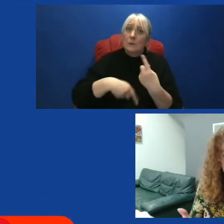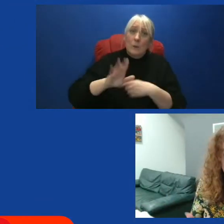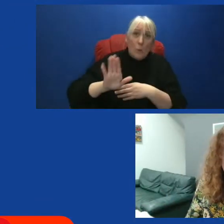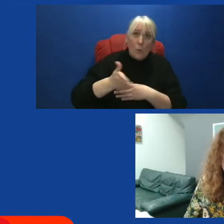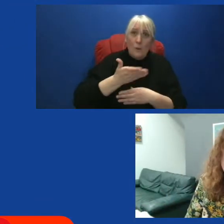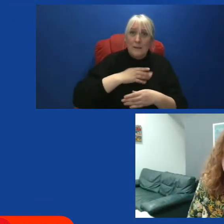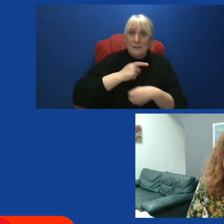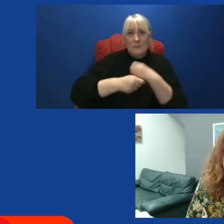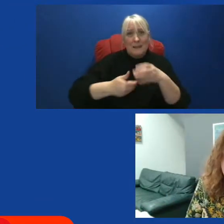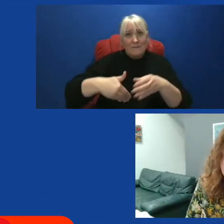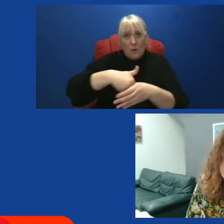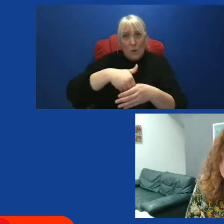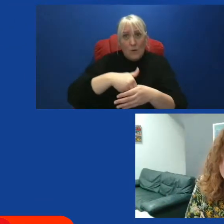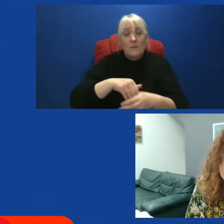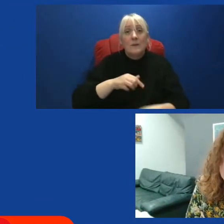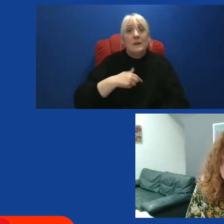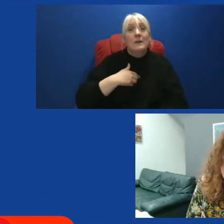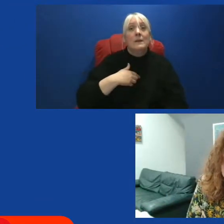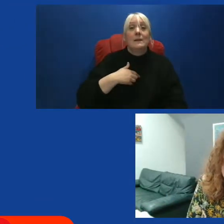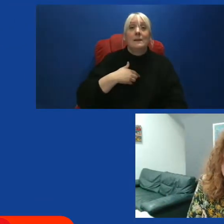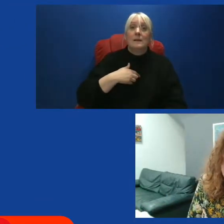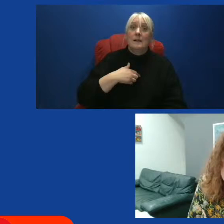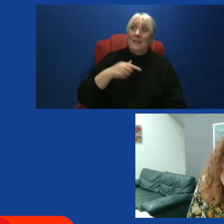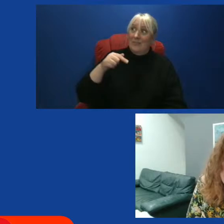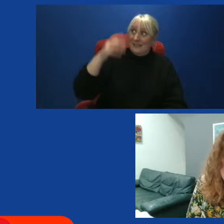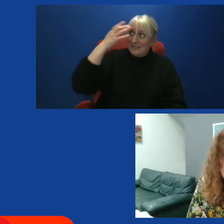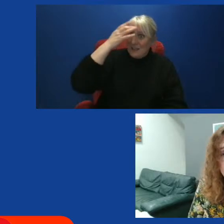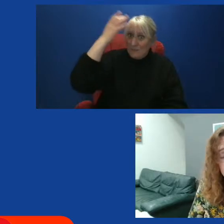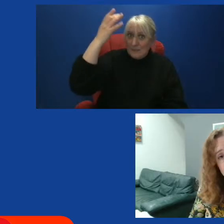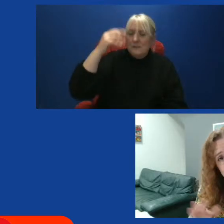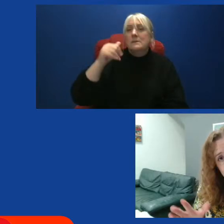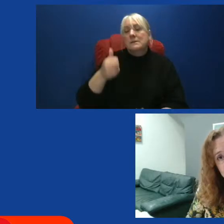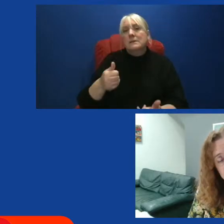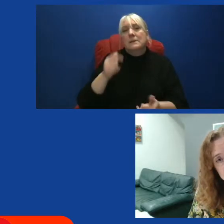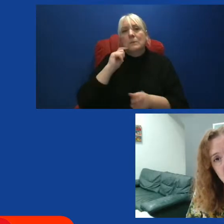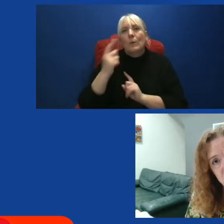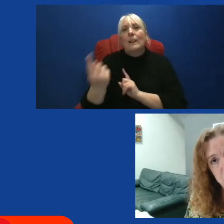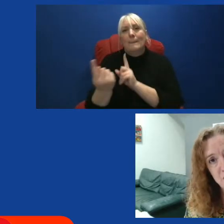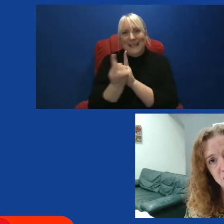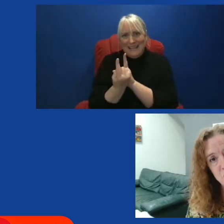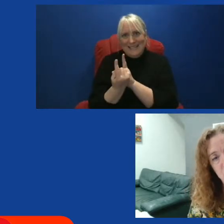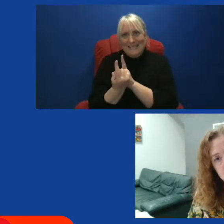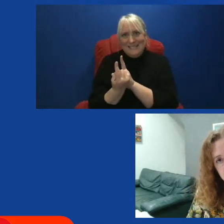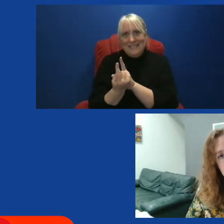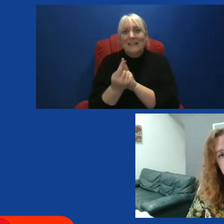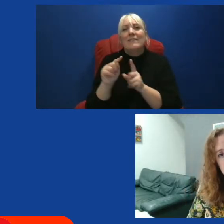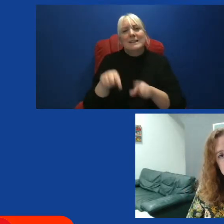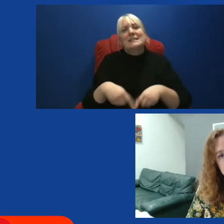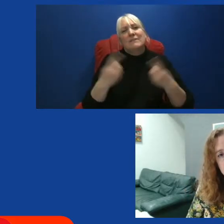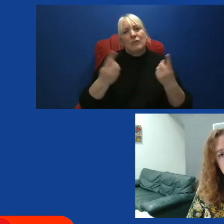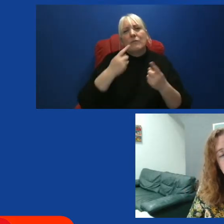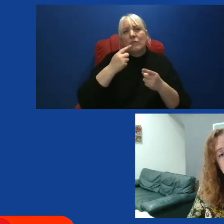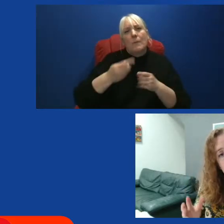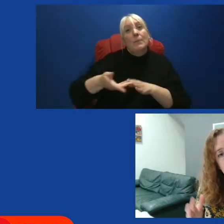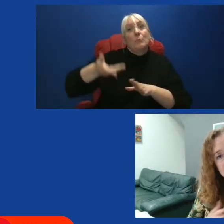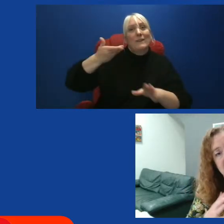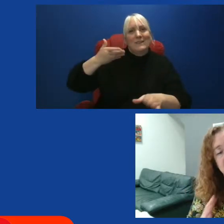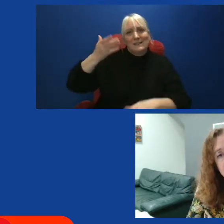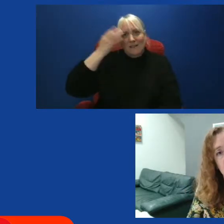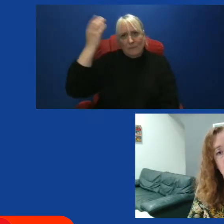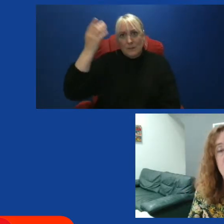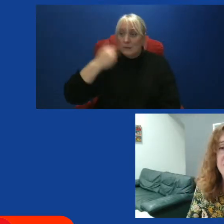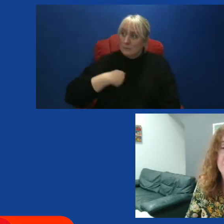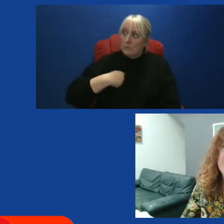with ministers, and that is one thing you can say about this government, they are meeting us. That's a marked departure from the previous administration. We're having